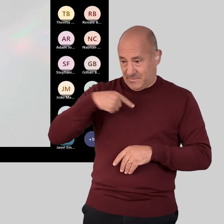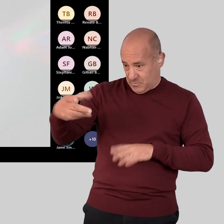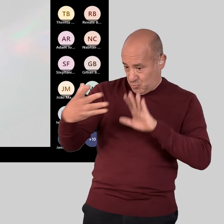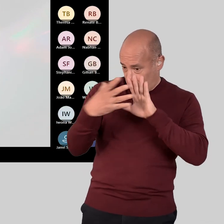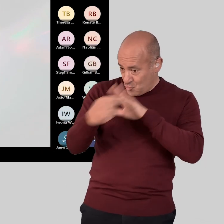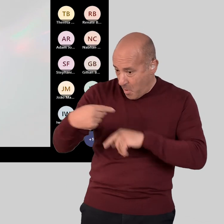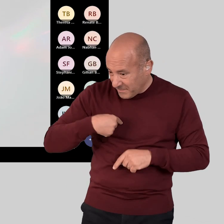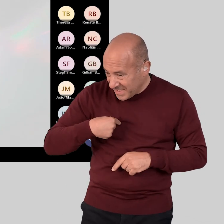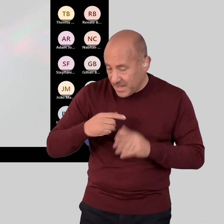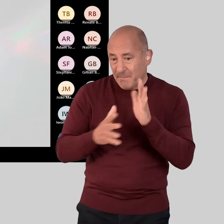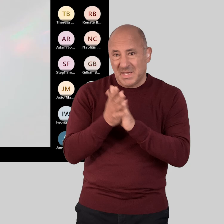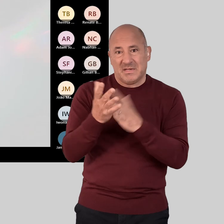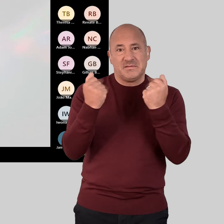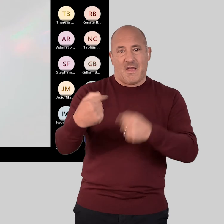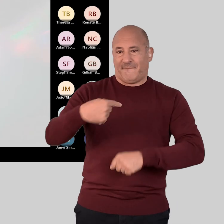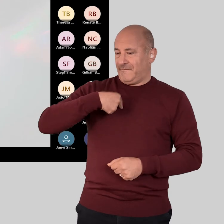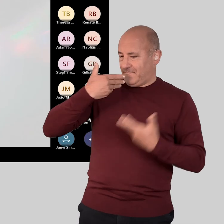to exist.